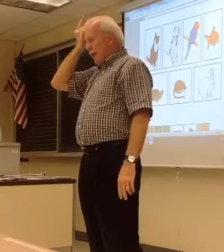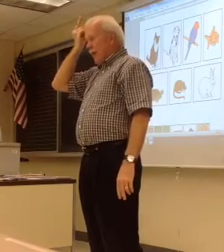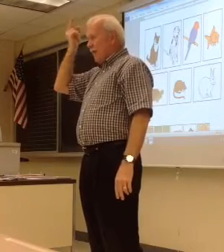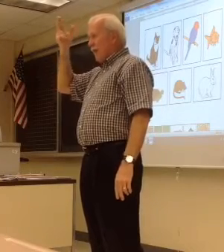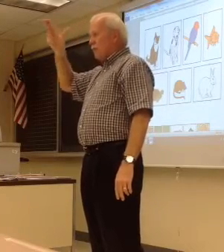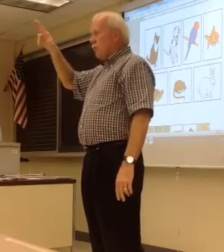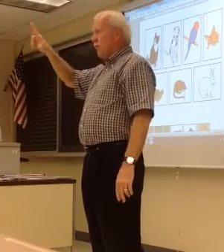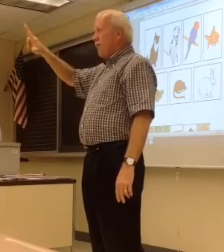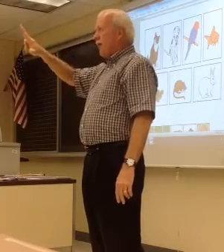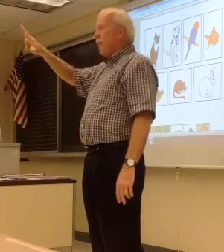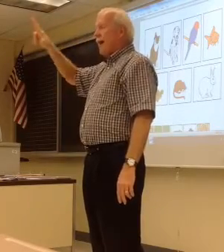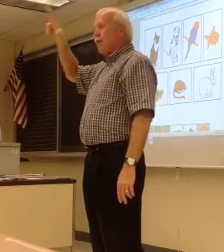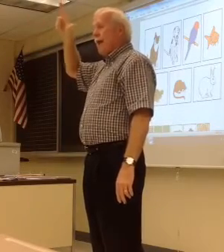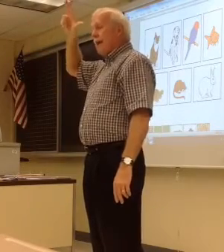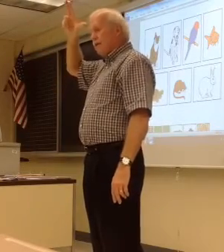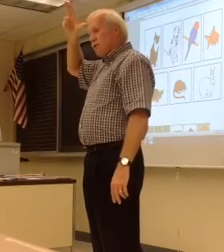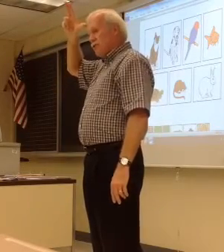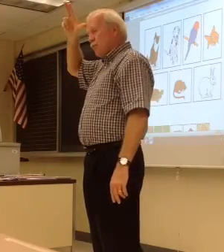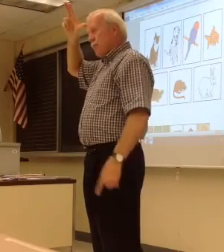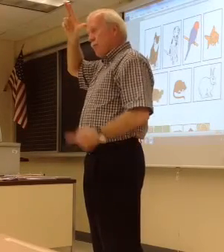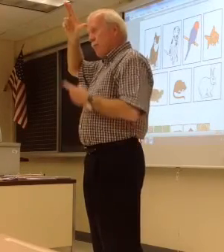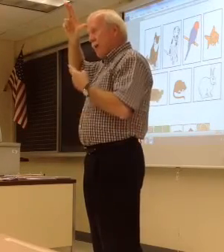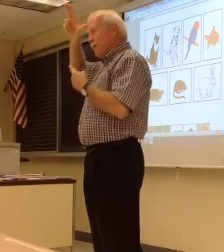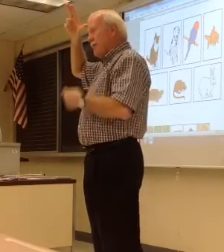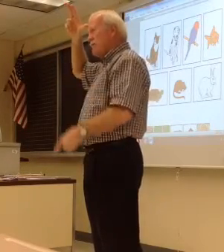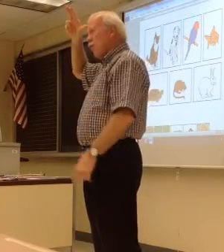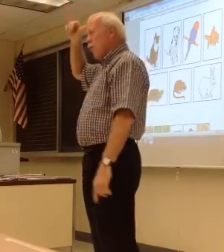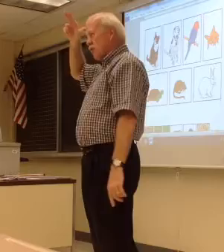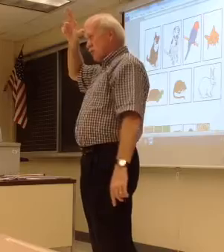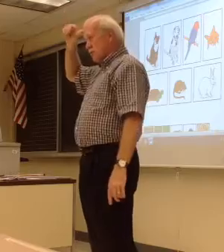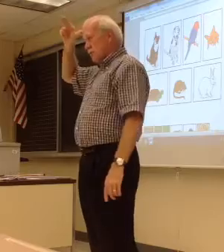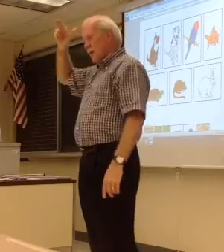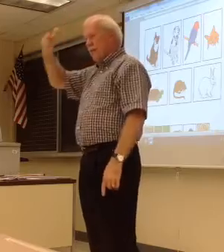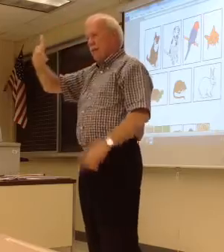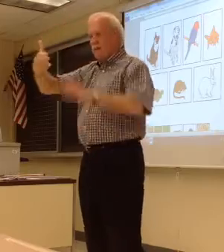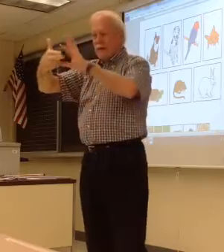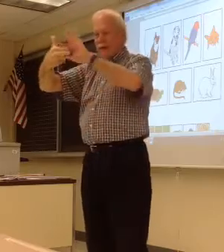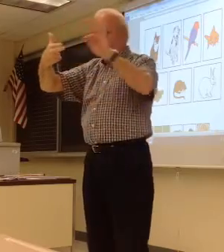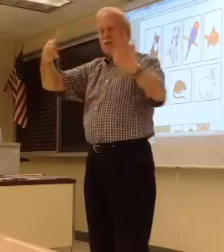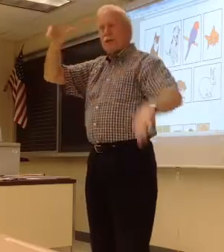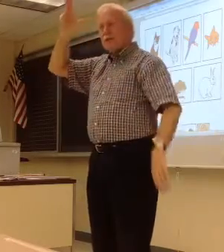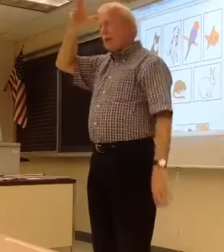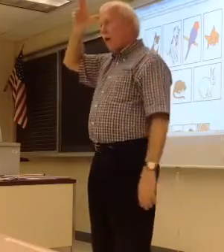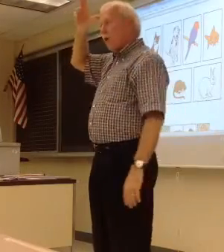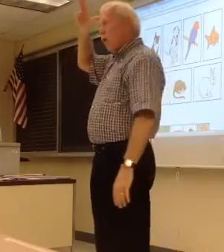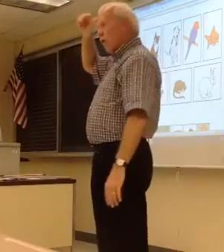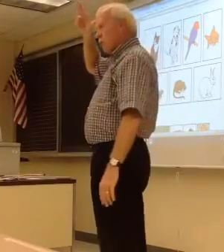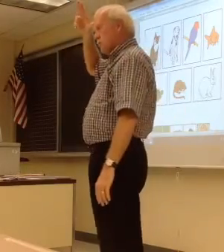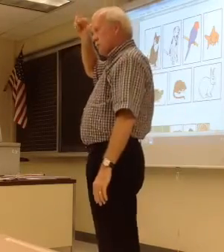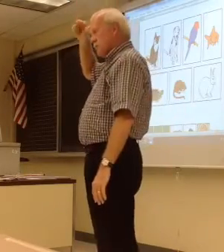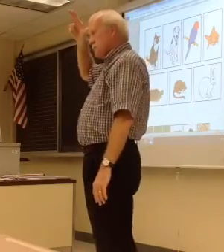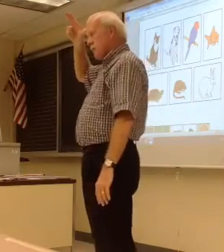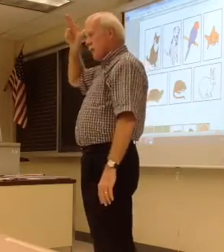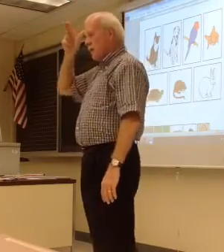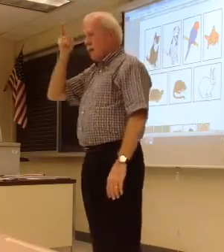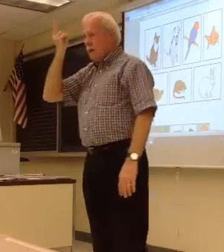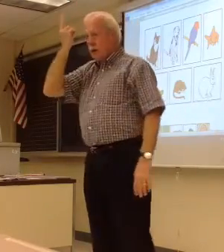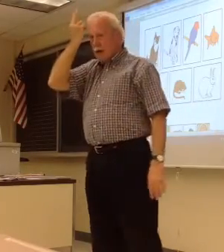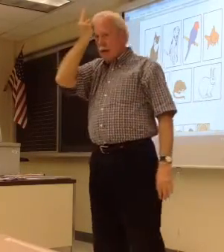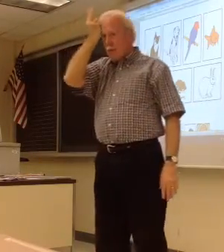If I do a thumb out H with the big ear, that's a horse. Think of the H as a horse and a